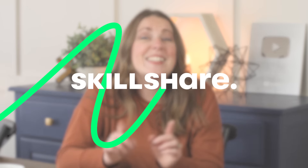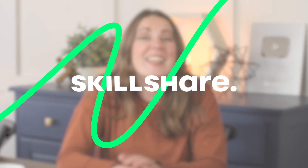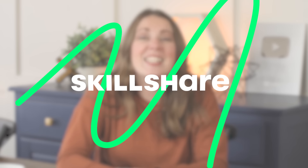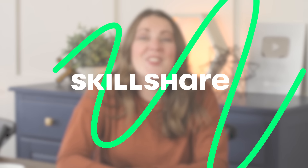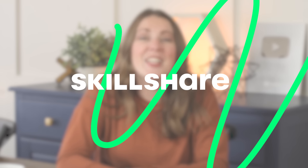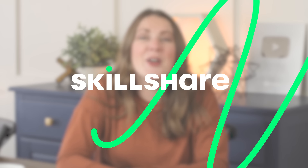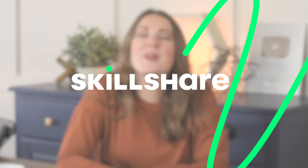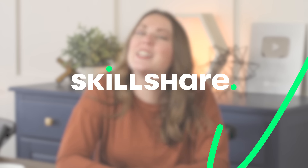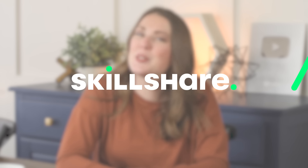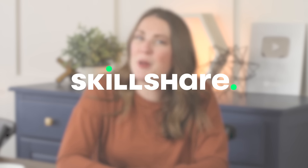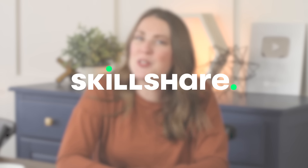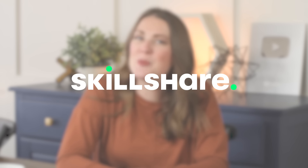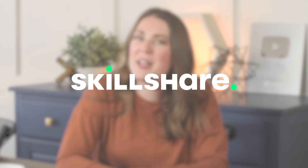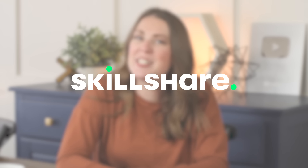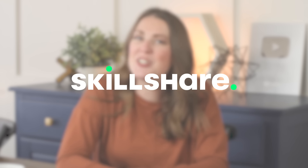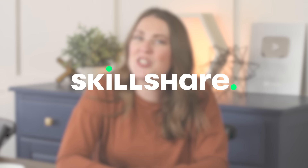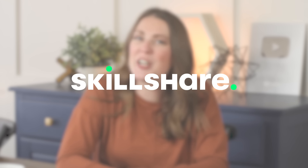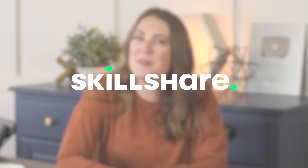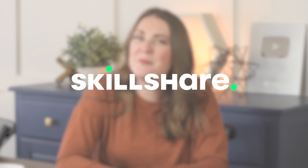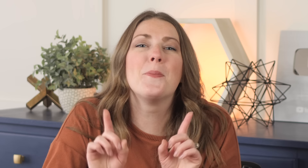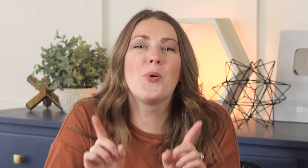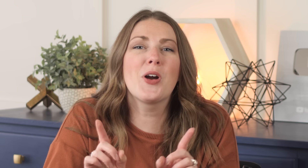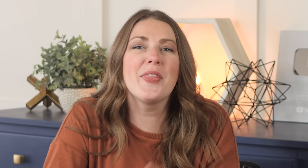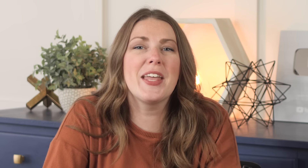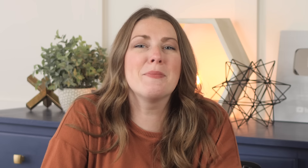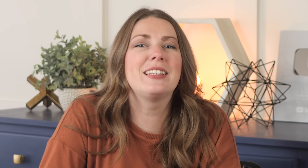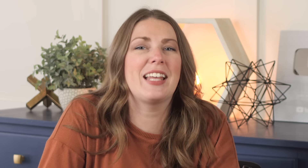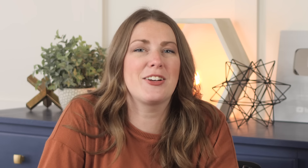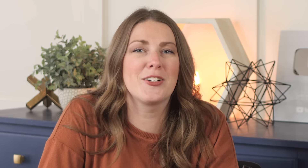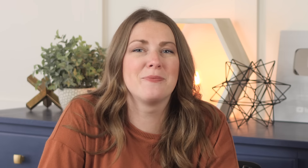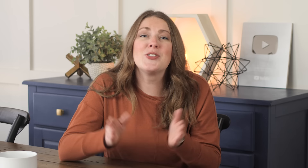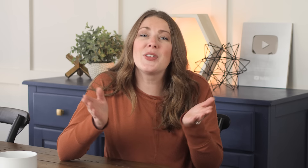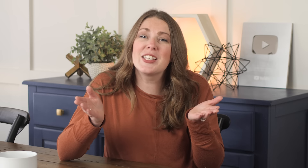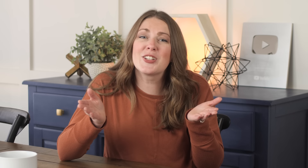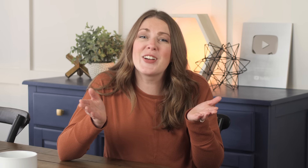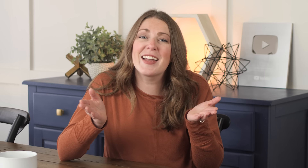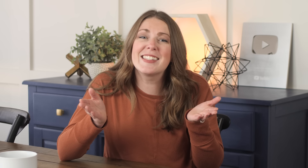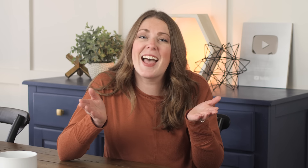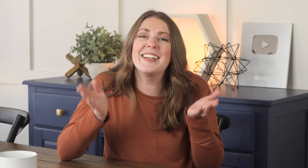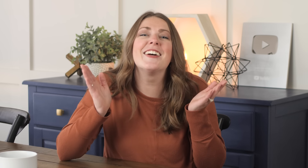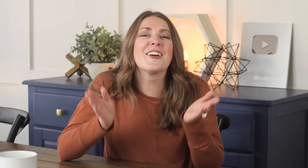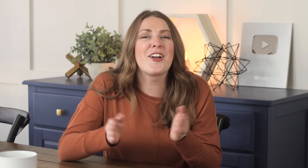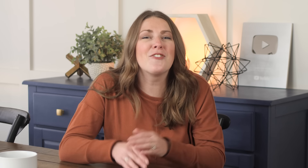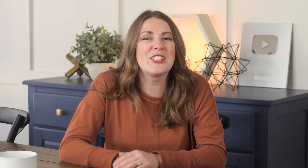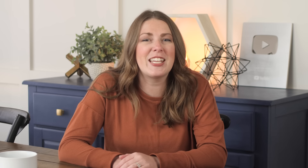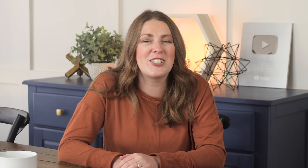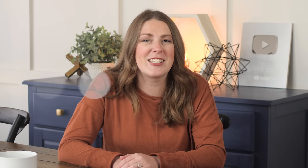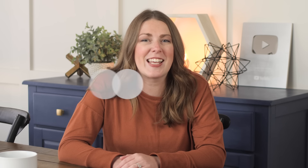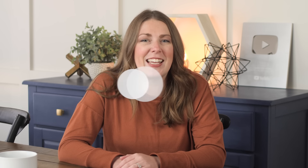today's video is sponsored by Skillshare. More on them later. So let's learn how to sign conversation signs.